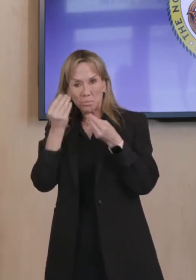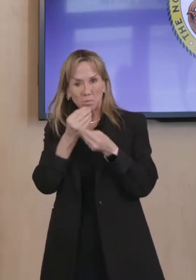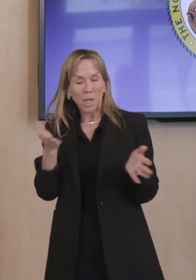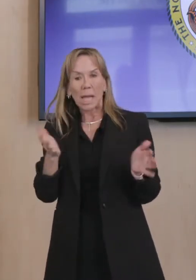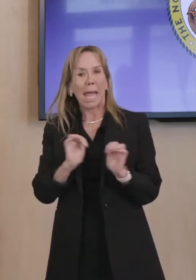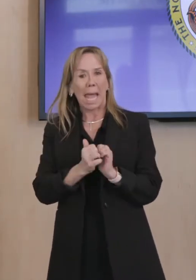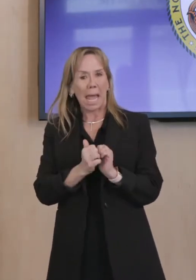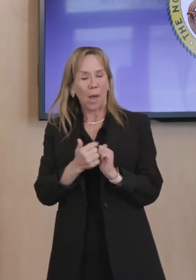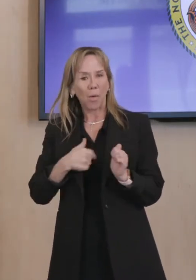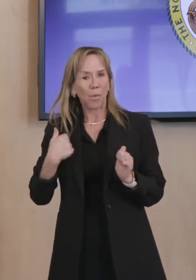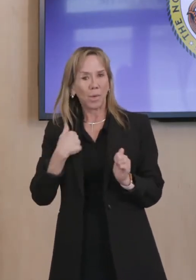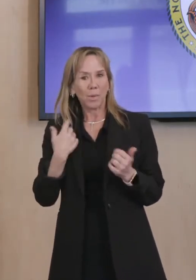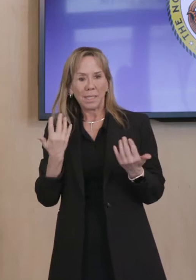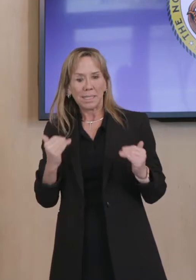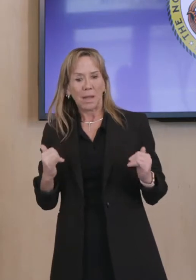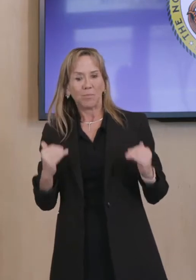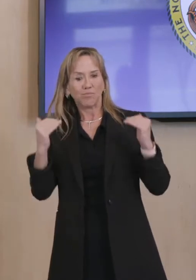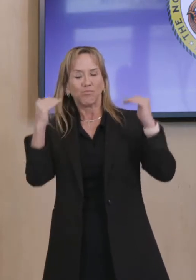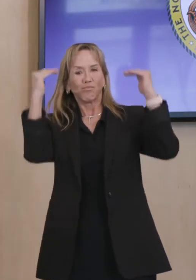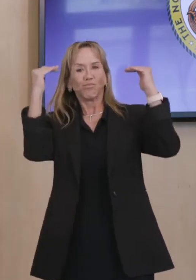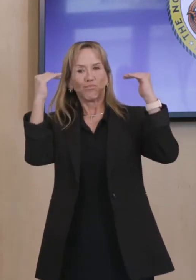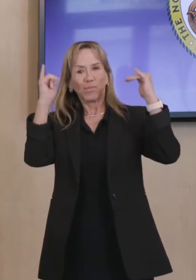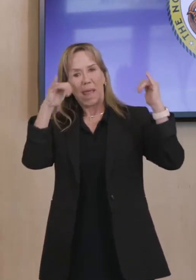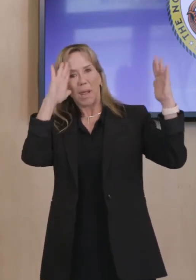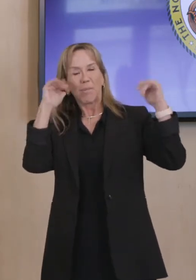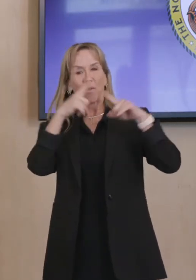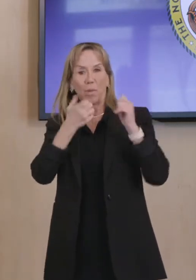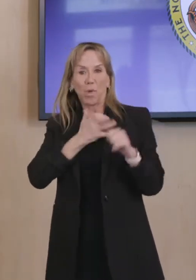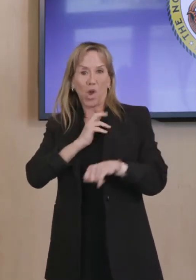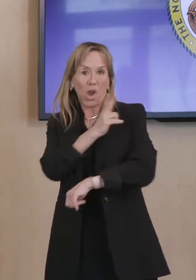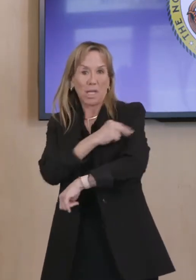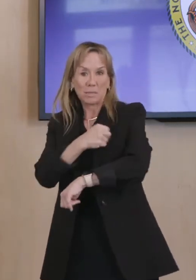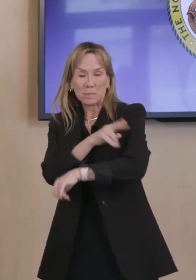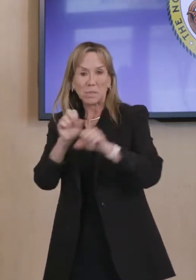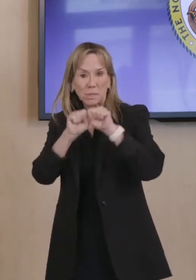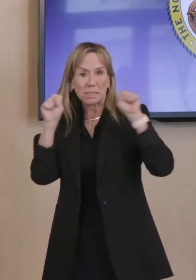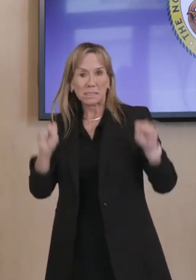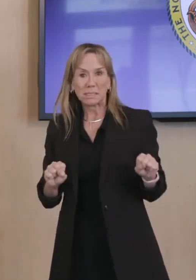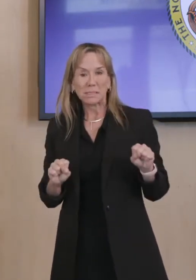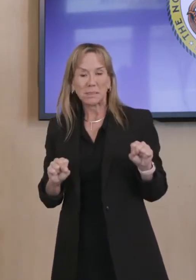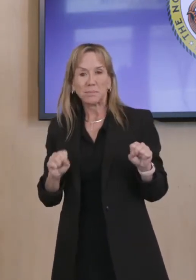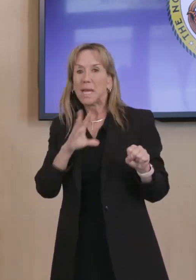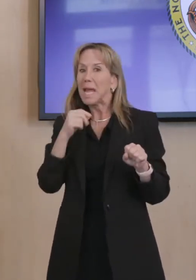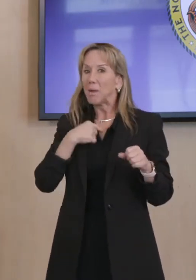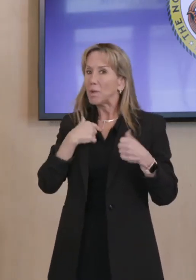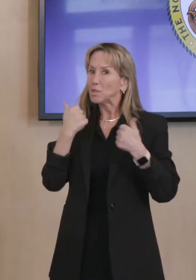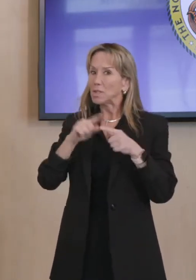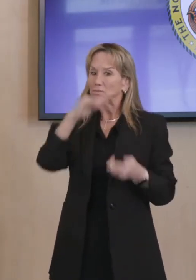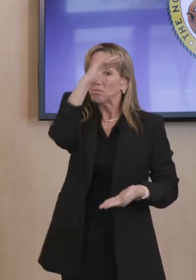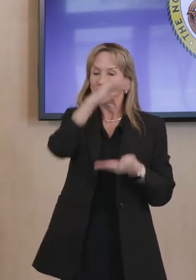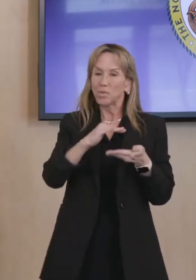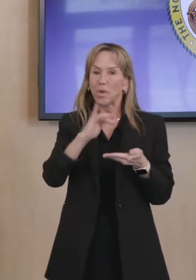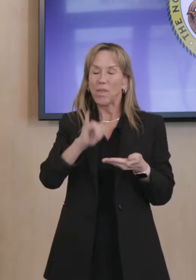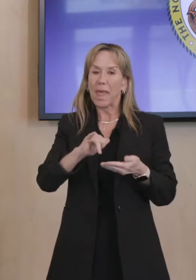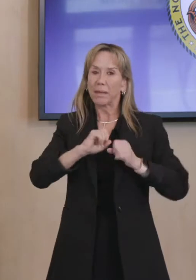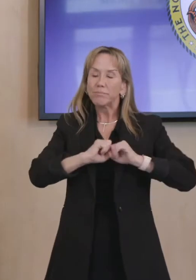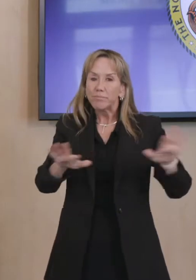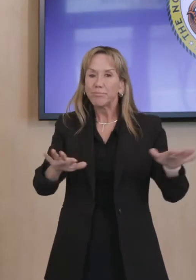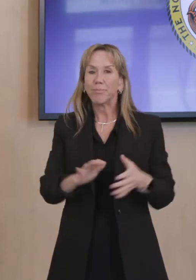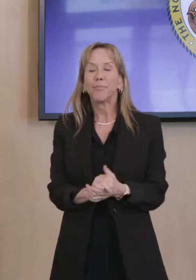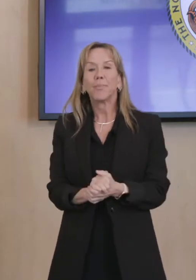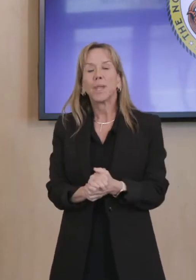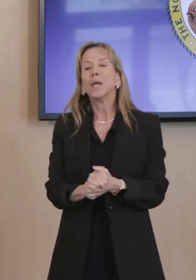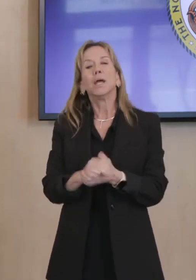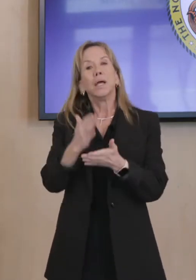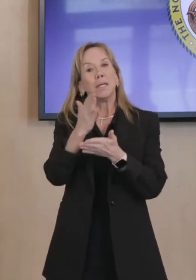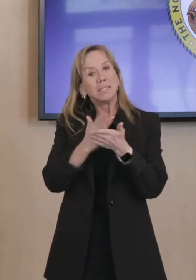capacity of our healthcare system in a hope that can intersect with the need as we simultaneously flatten the curve. Some of these actions are